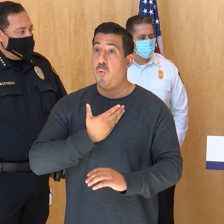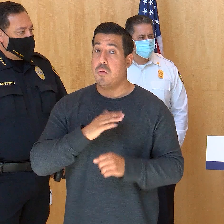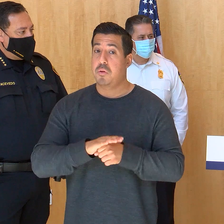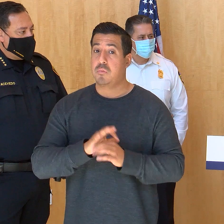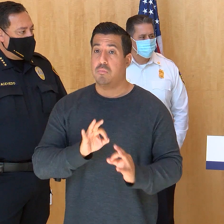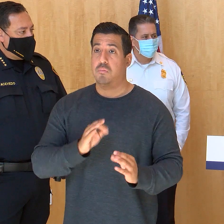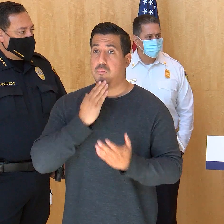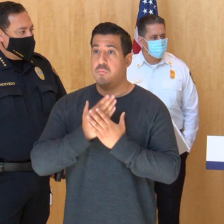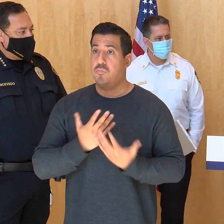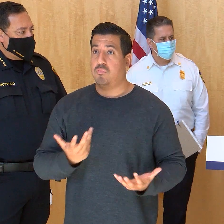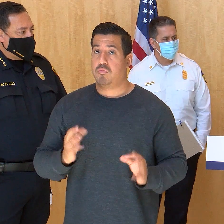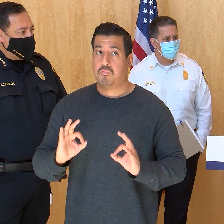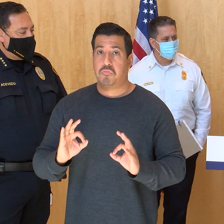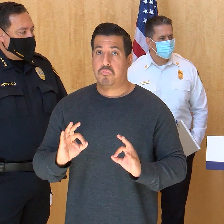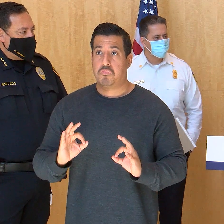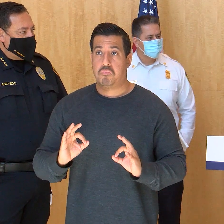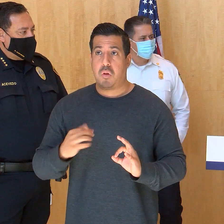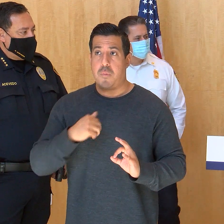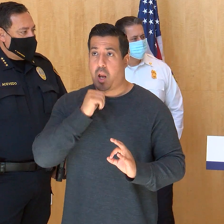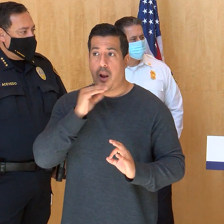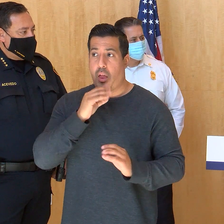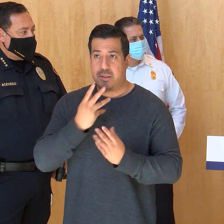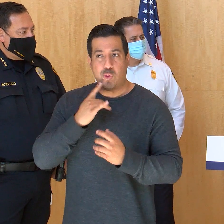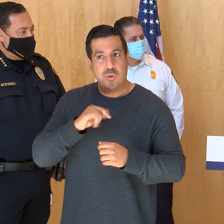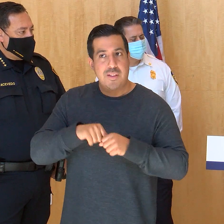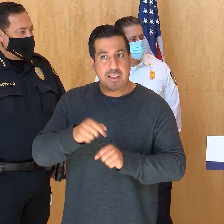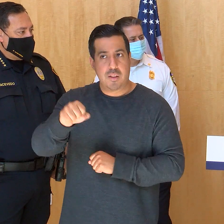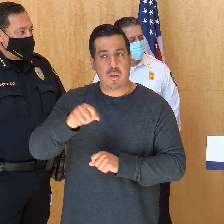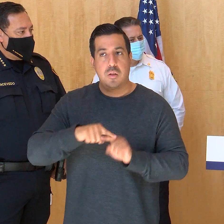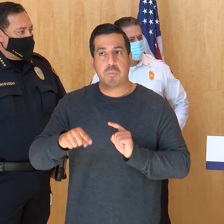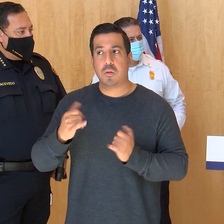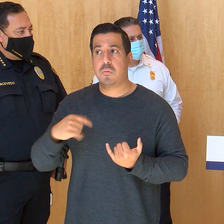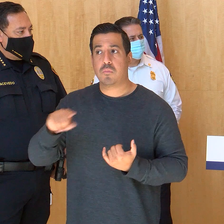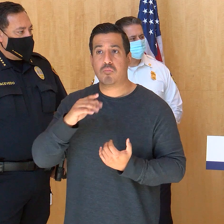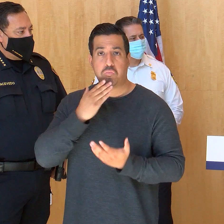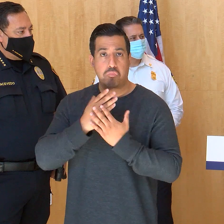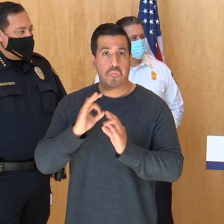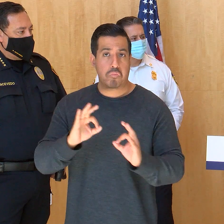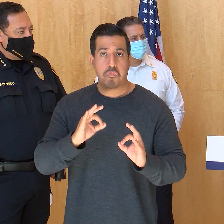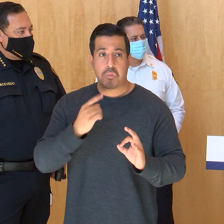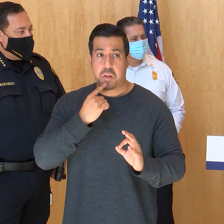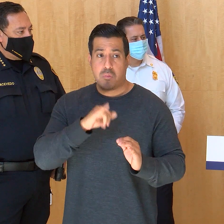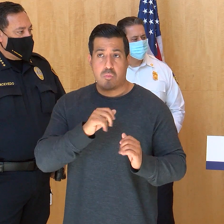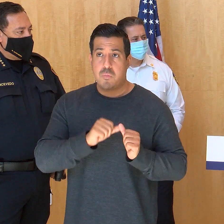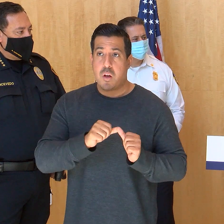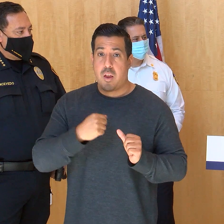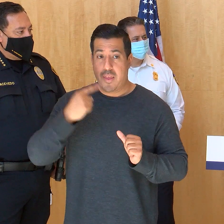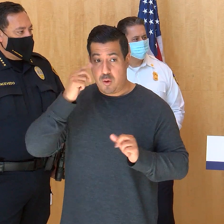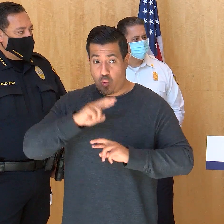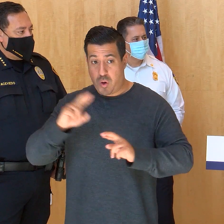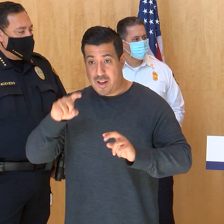tight. I won't lie about that, but our pressures are maintaining. They're good, and we are not at that point that